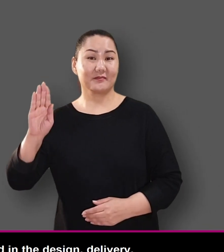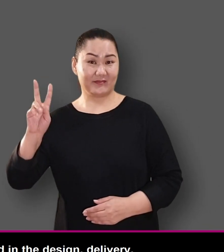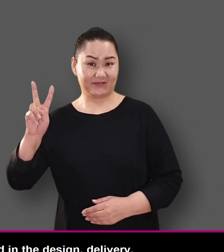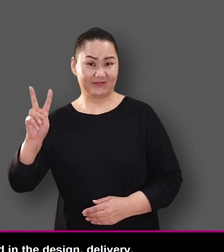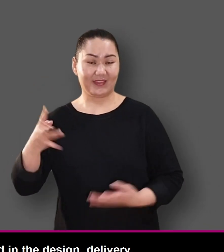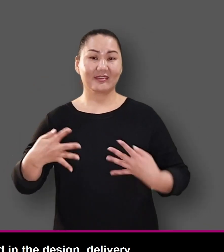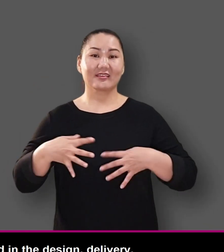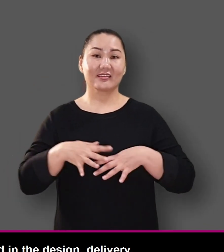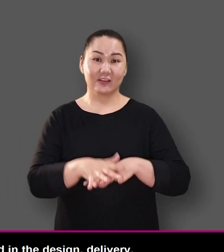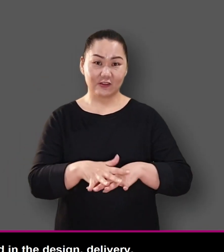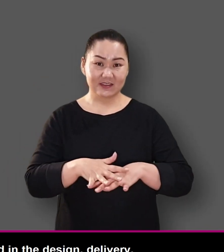delivery,